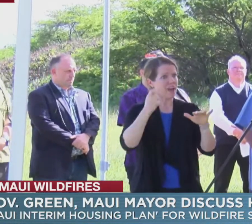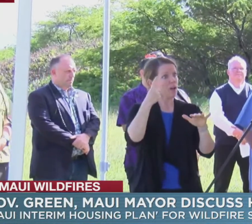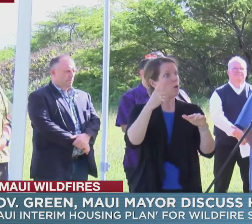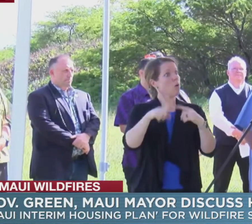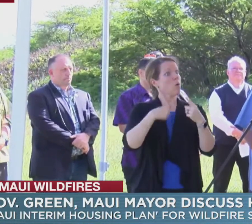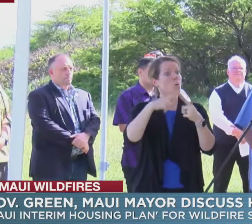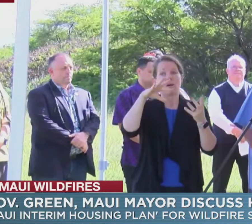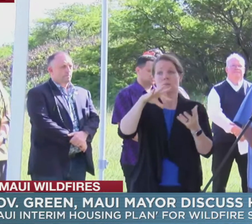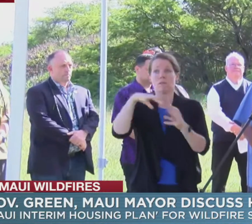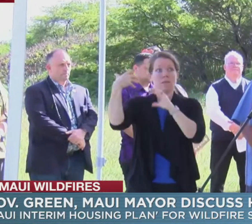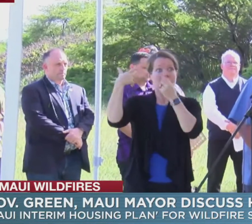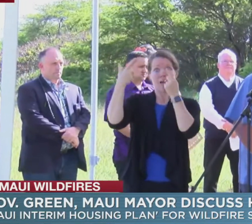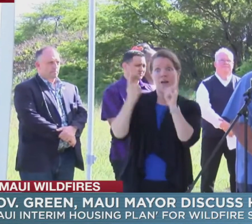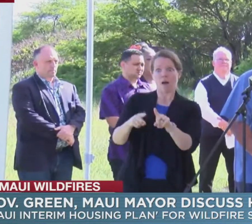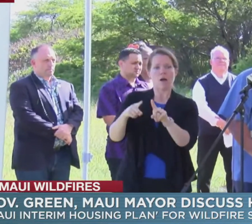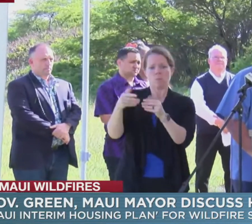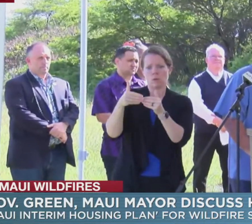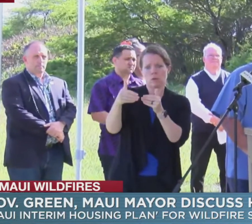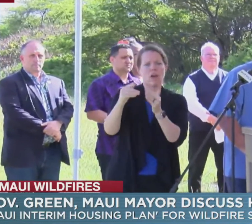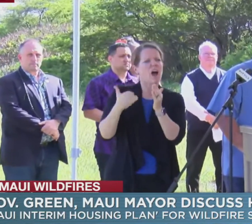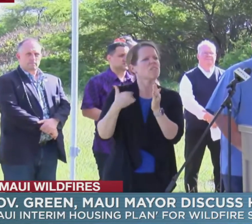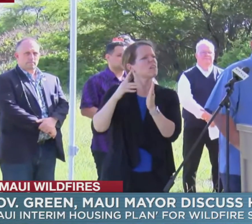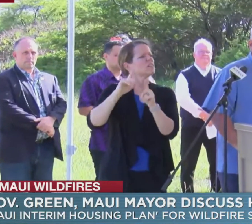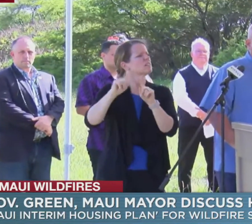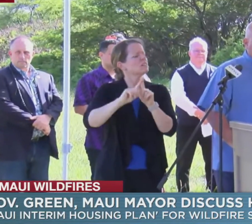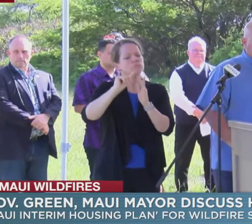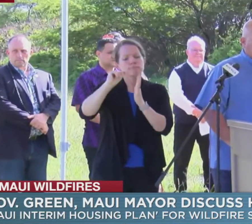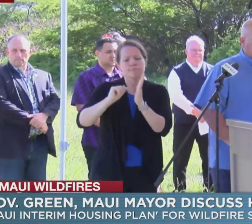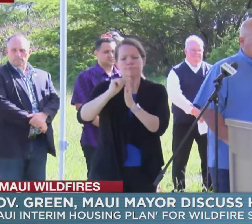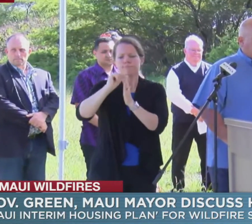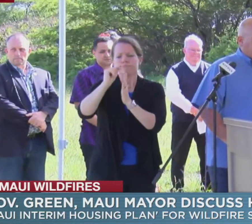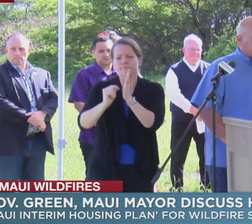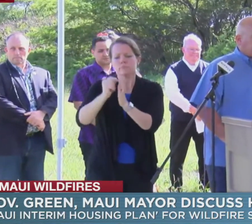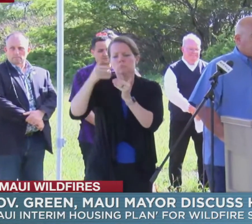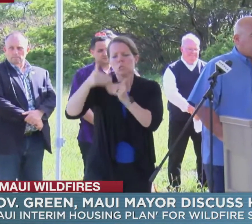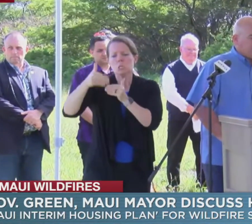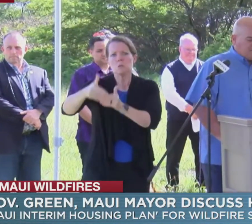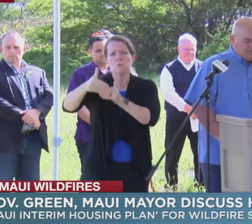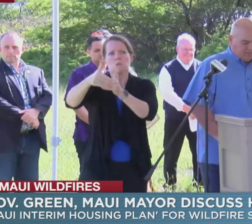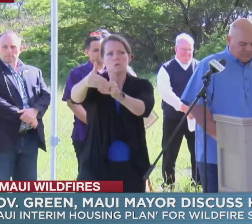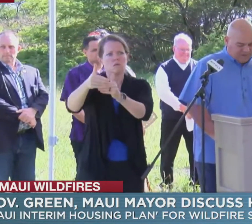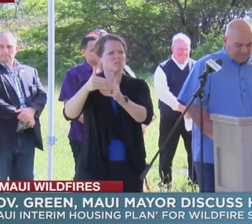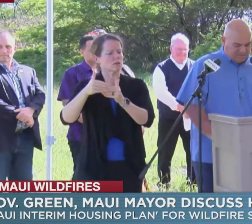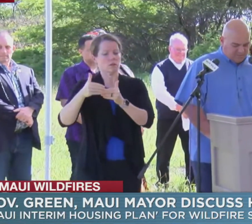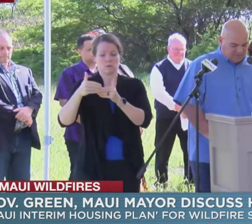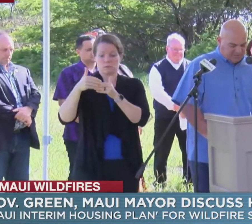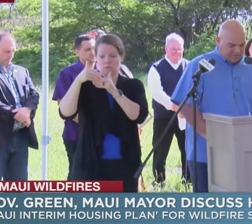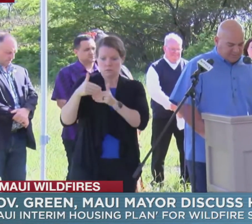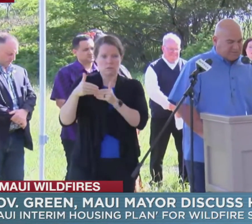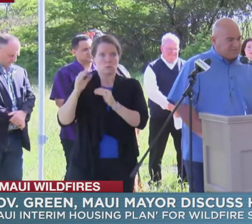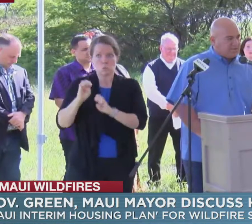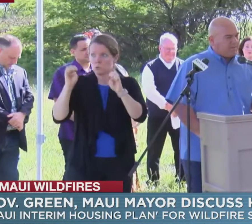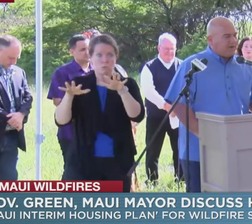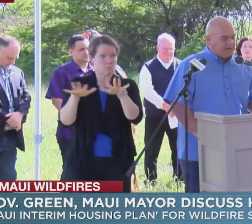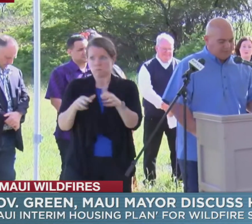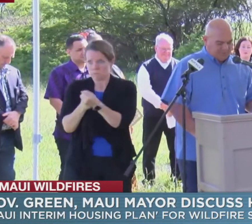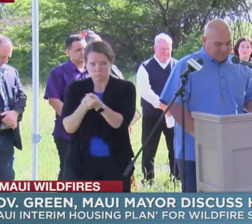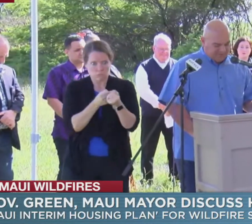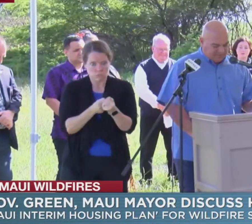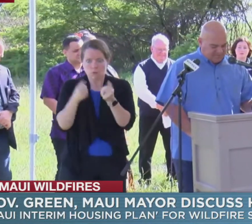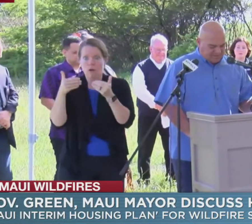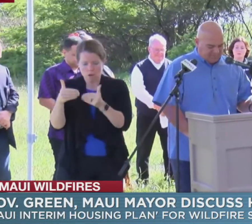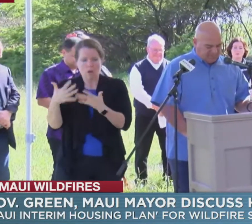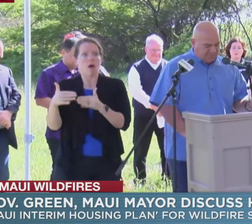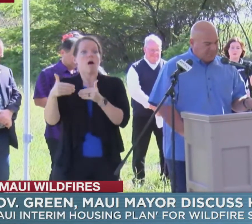figuring out what role we each can play in a very efficient way so that we can do the best work for the families that were affected was at top of mind